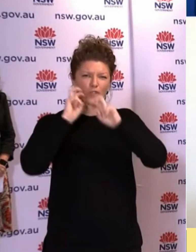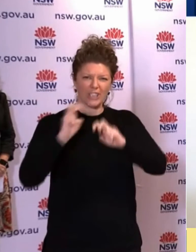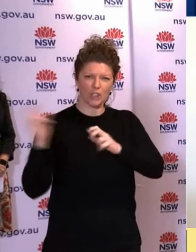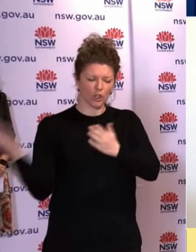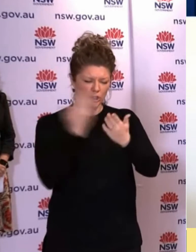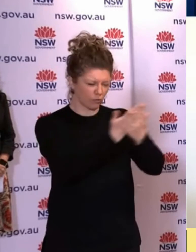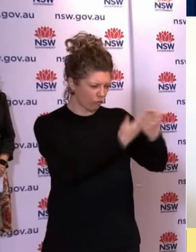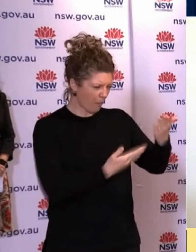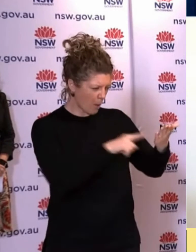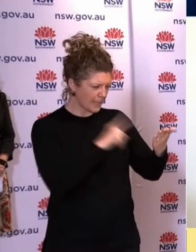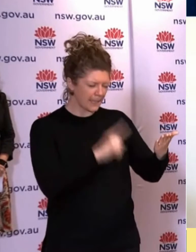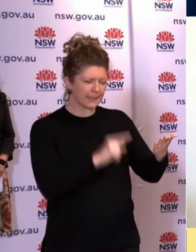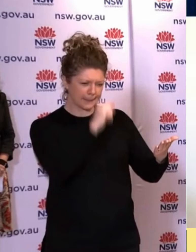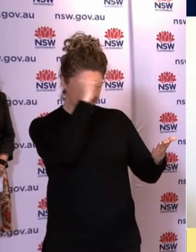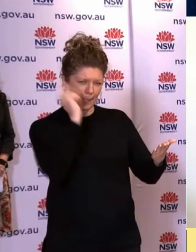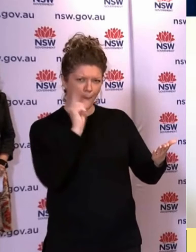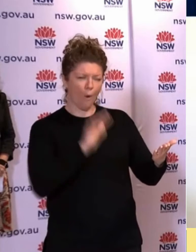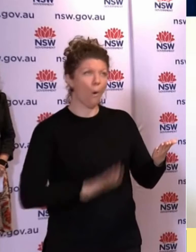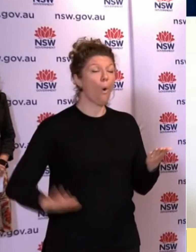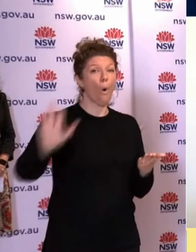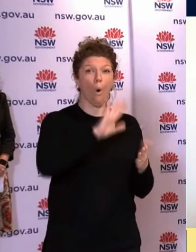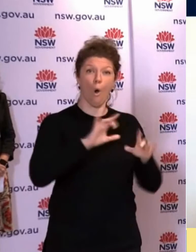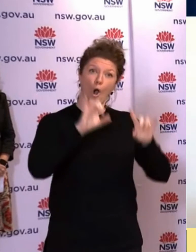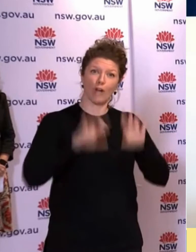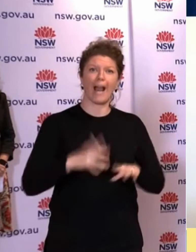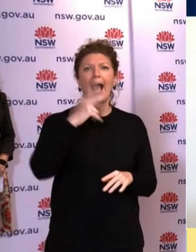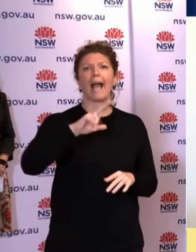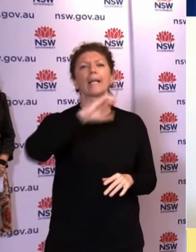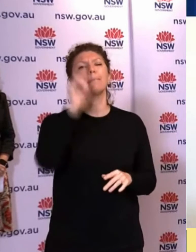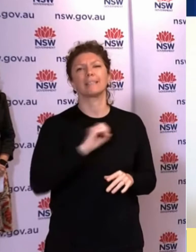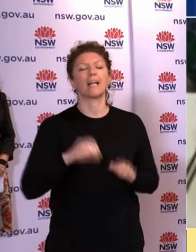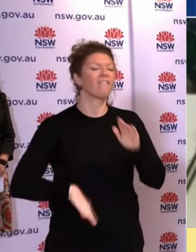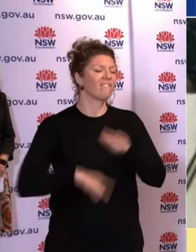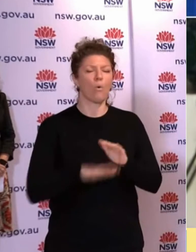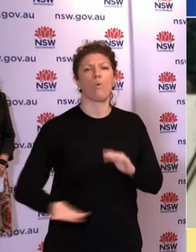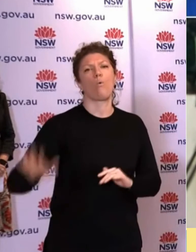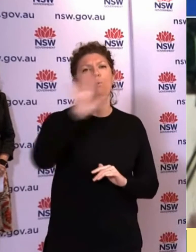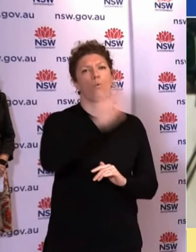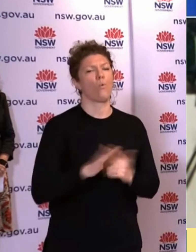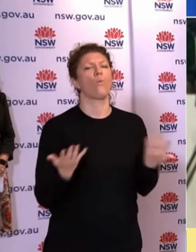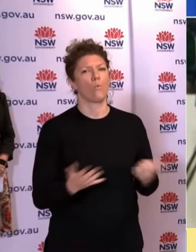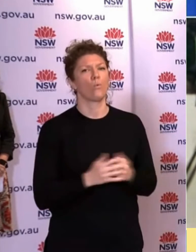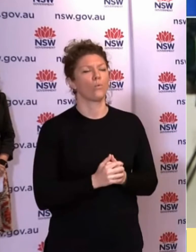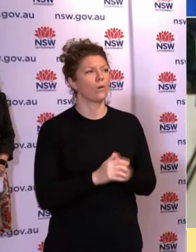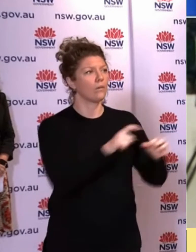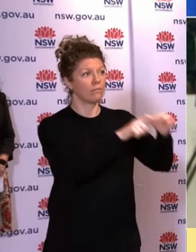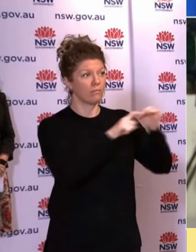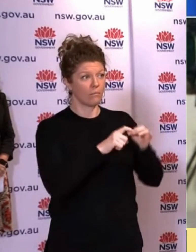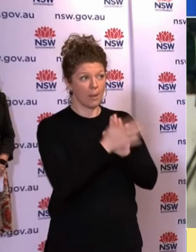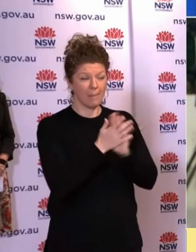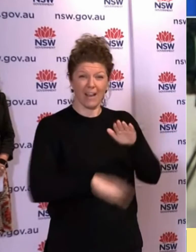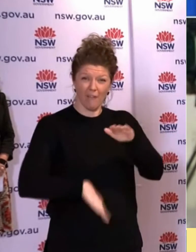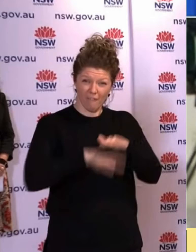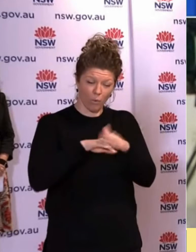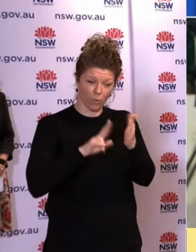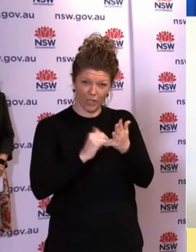game here, to get 80% of our community across the entire nation. So and that certainly needs to happen 80% coverage across the whole state before we start getting some more